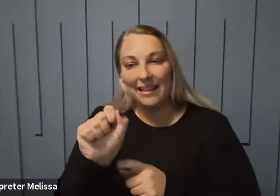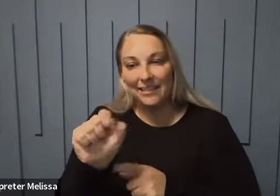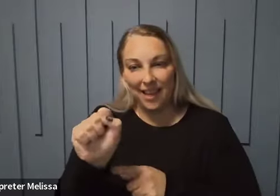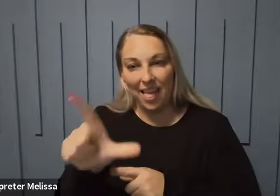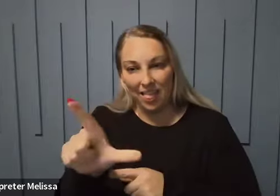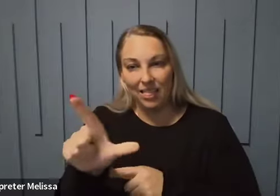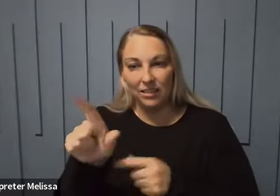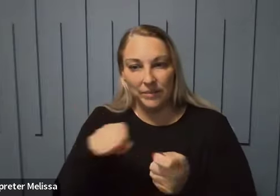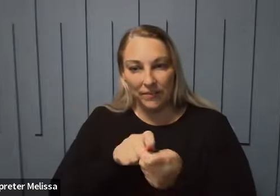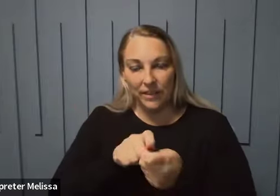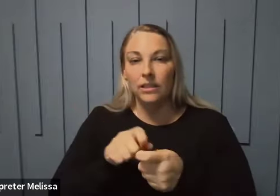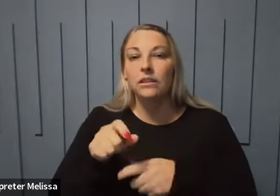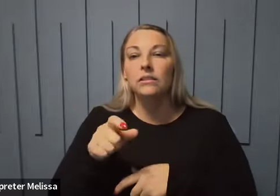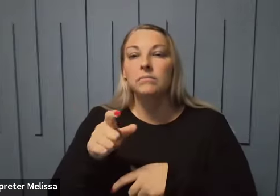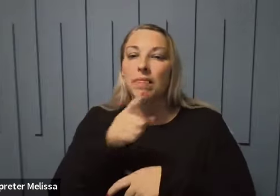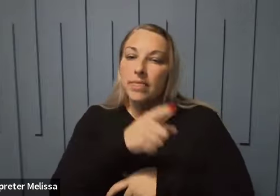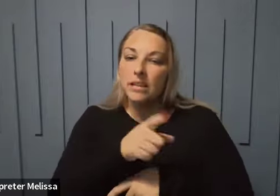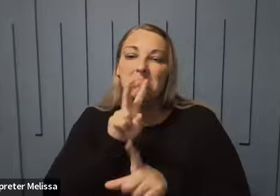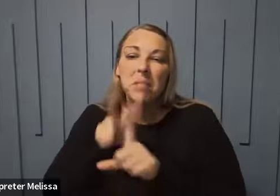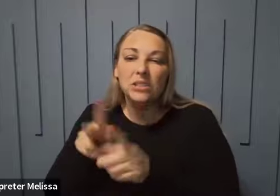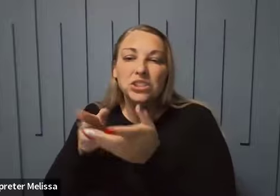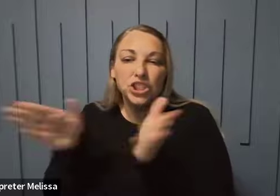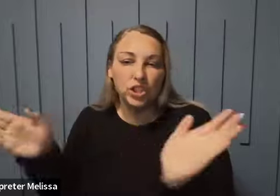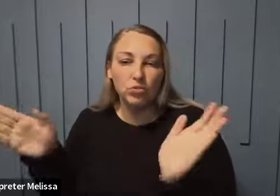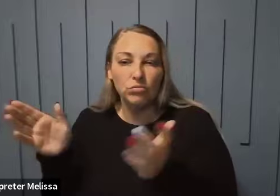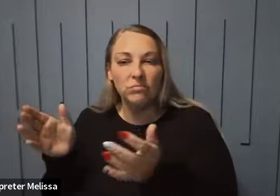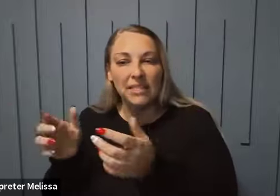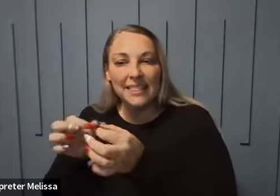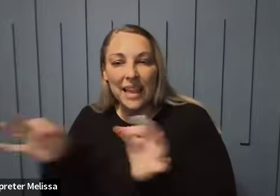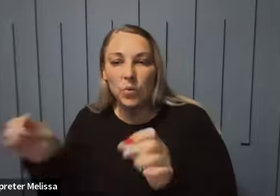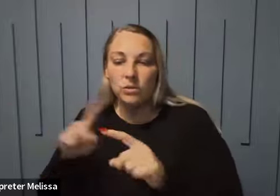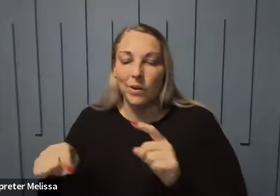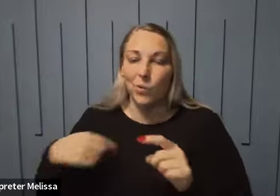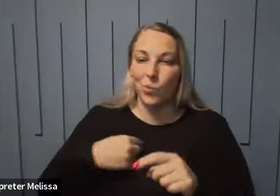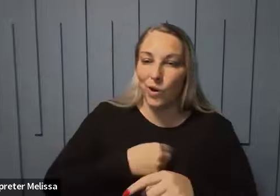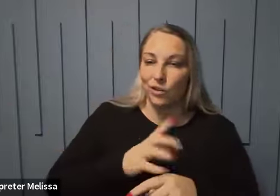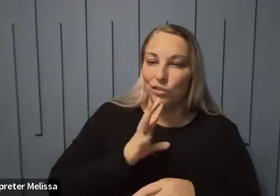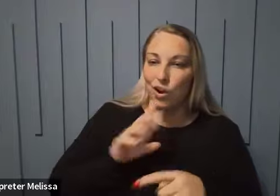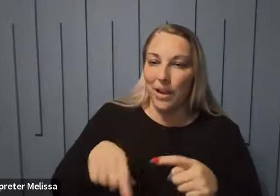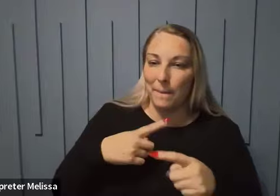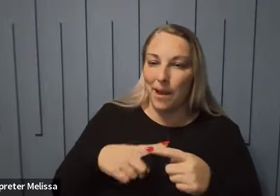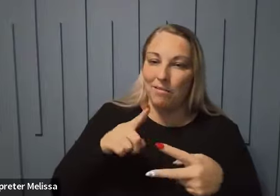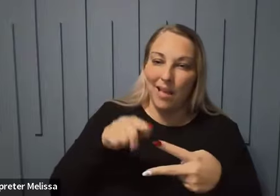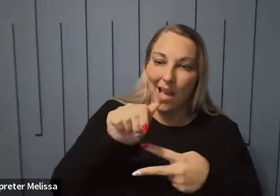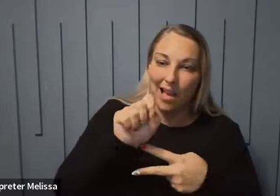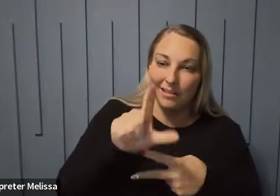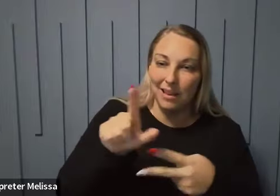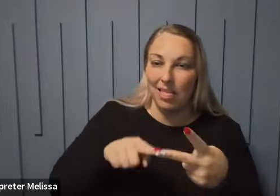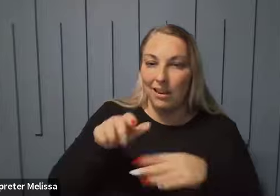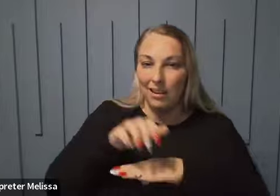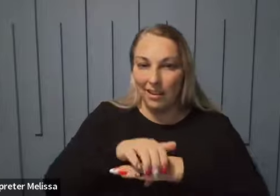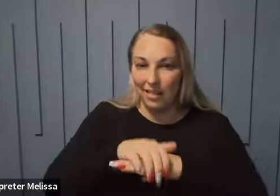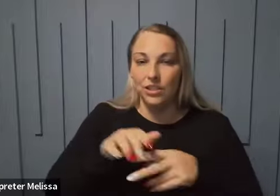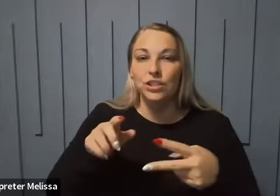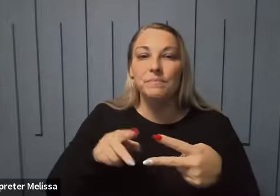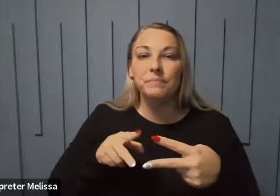but this applies generally to languages, forms of language. The primary forms, either for American Sign Language, sorry, not